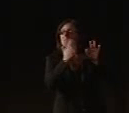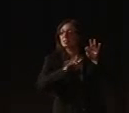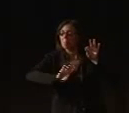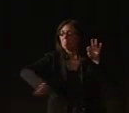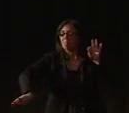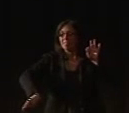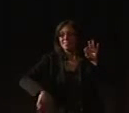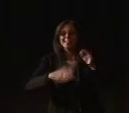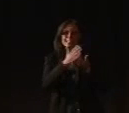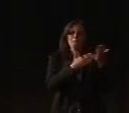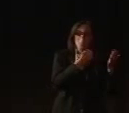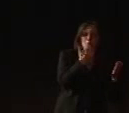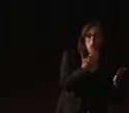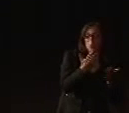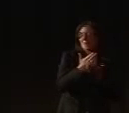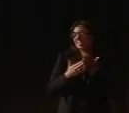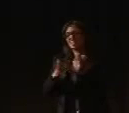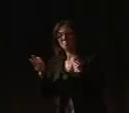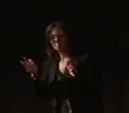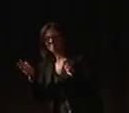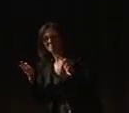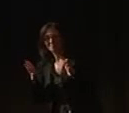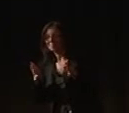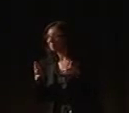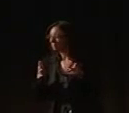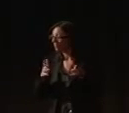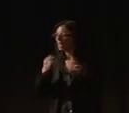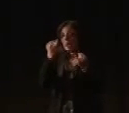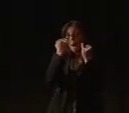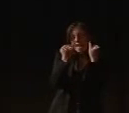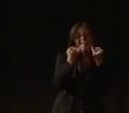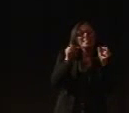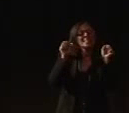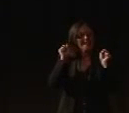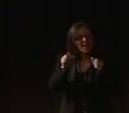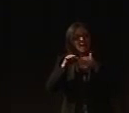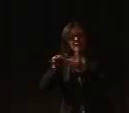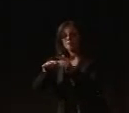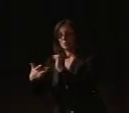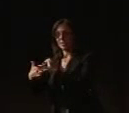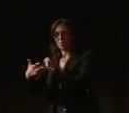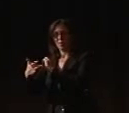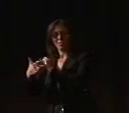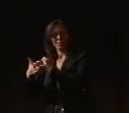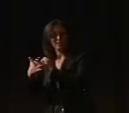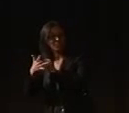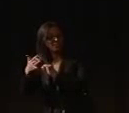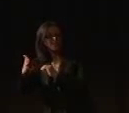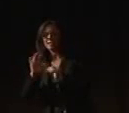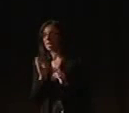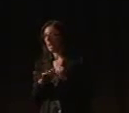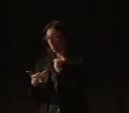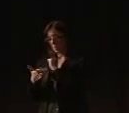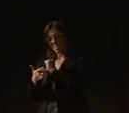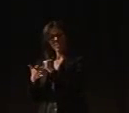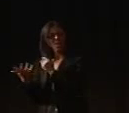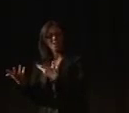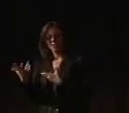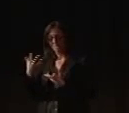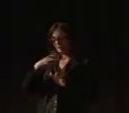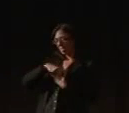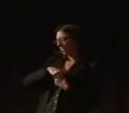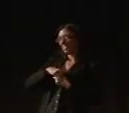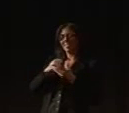are technologies. And our technologies are by now an integral part of our